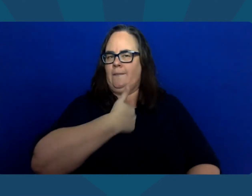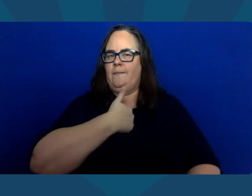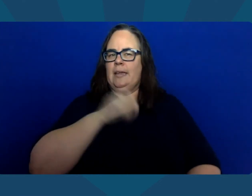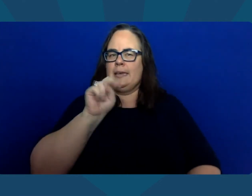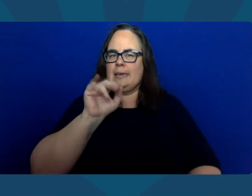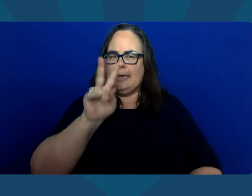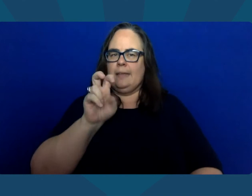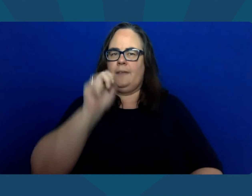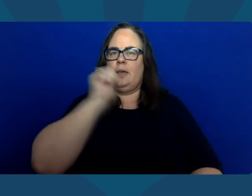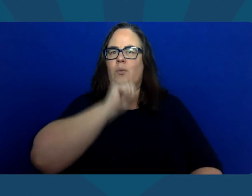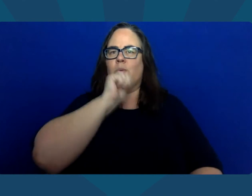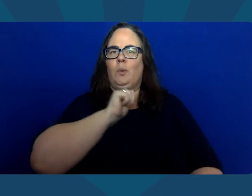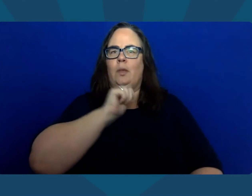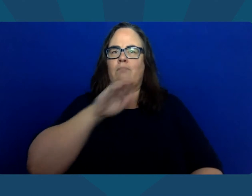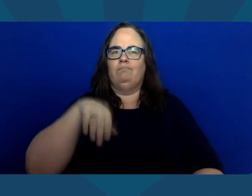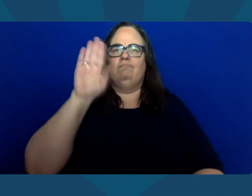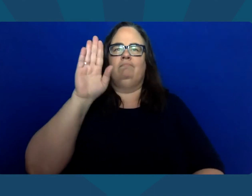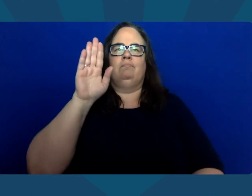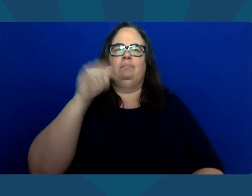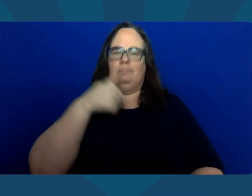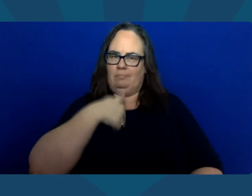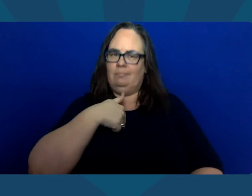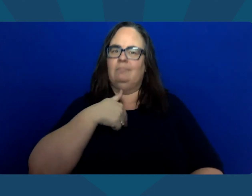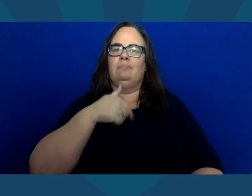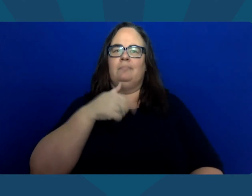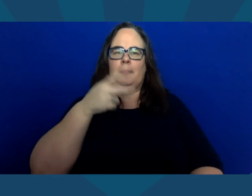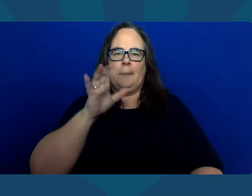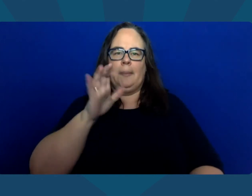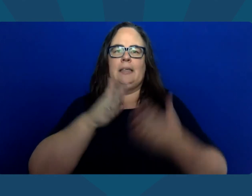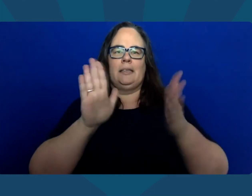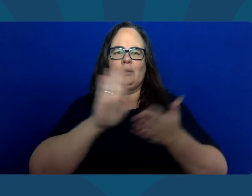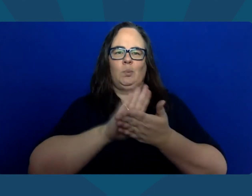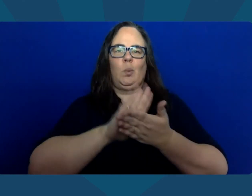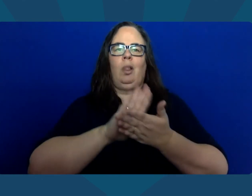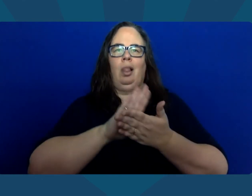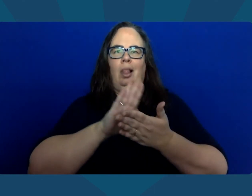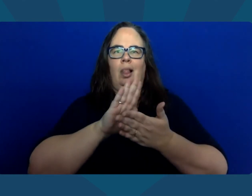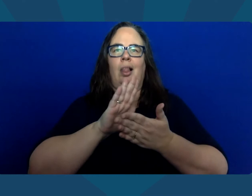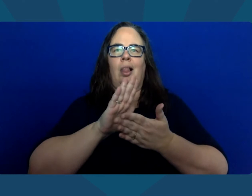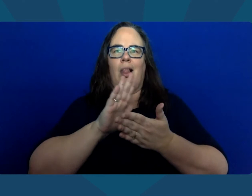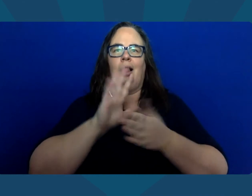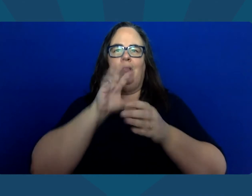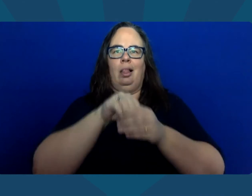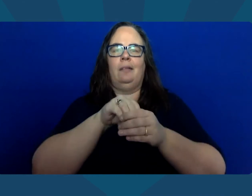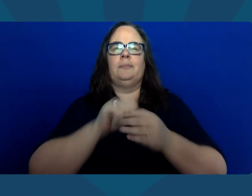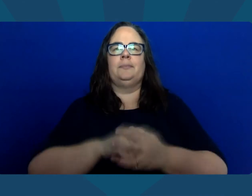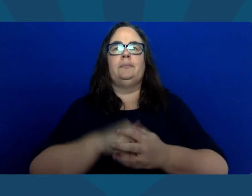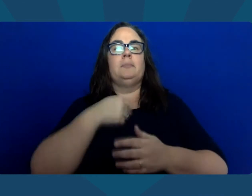A native Arizonan and the proud product of our public school system,